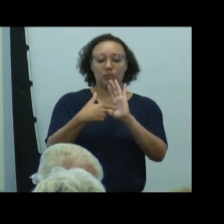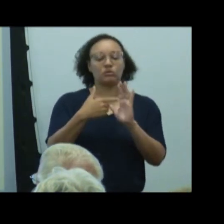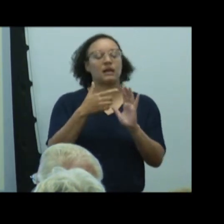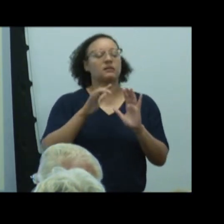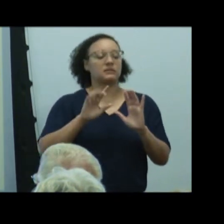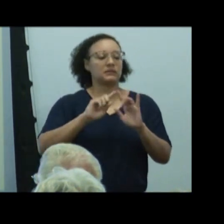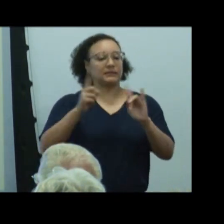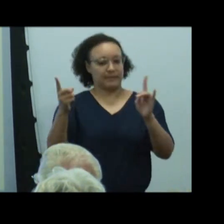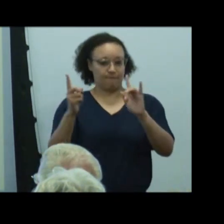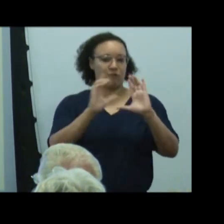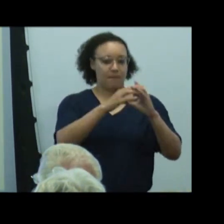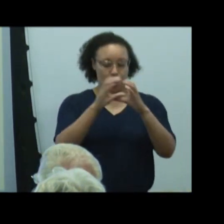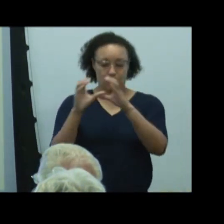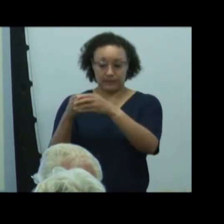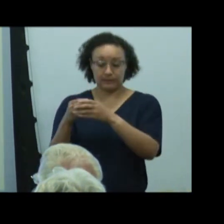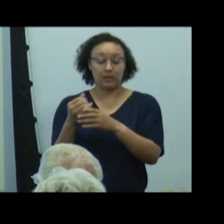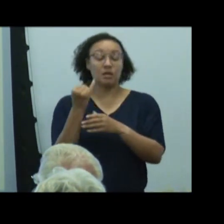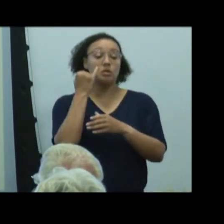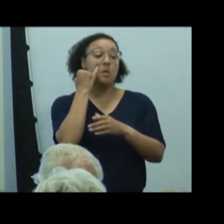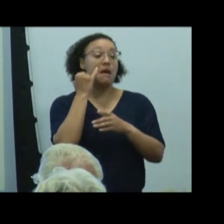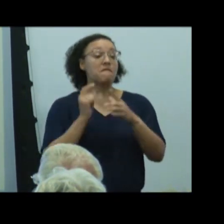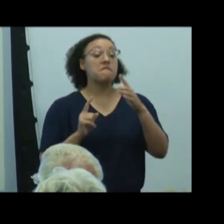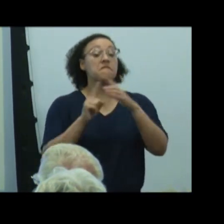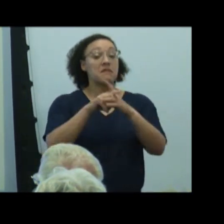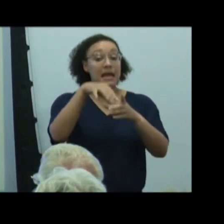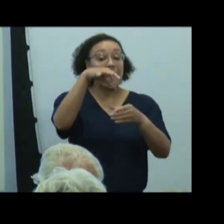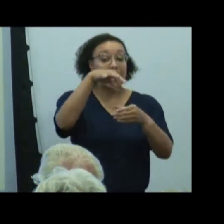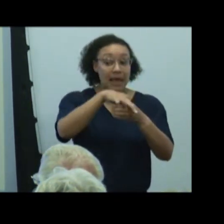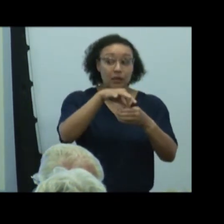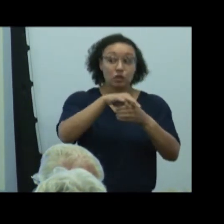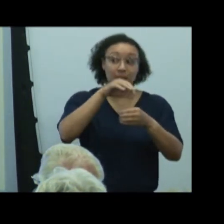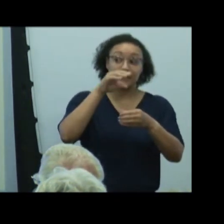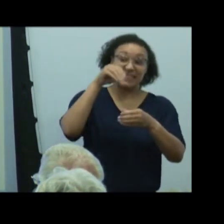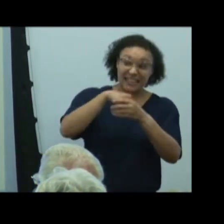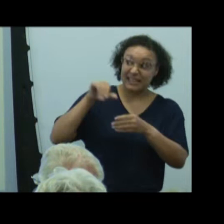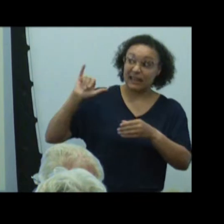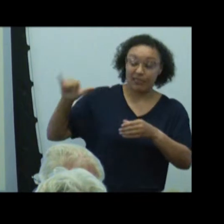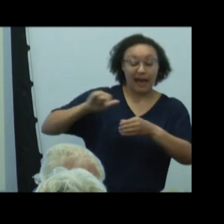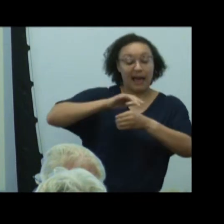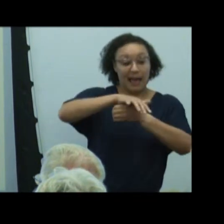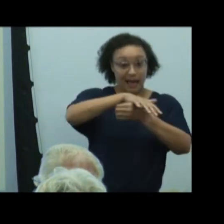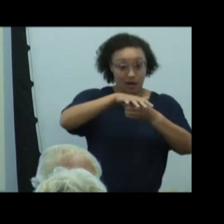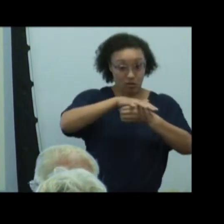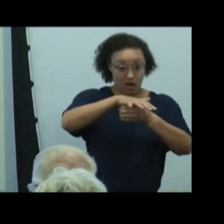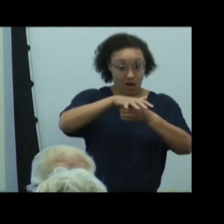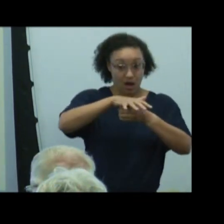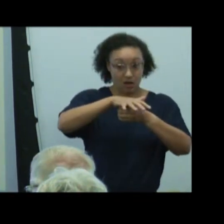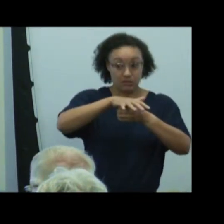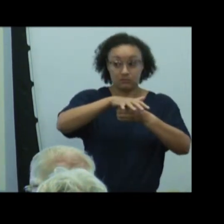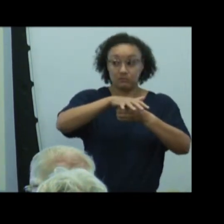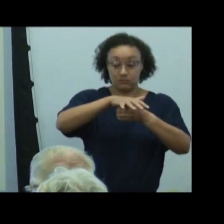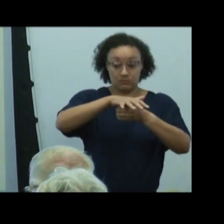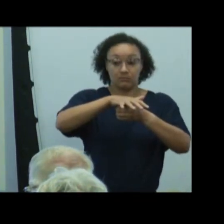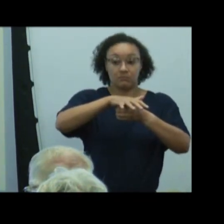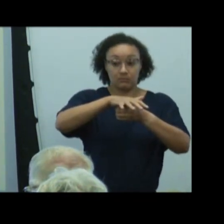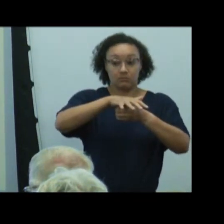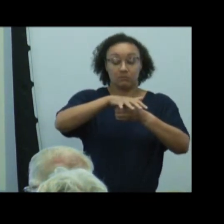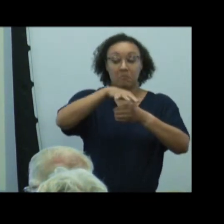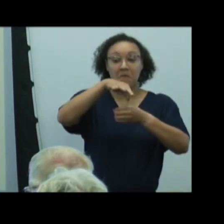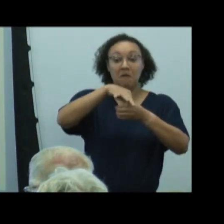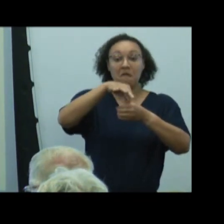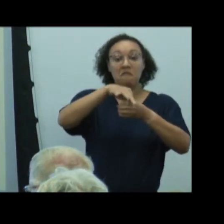were elections held in those districts, the results would